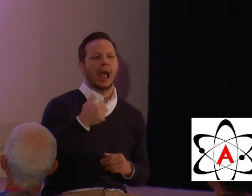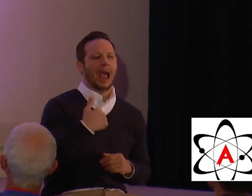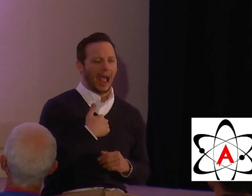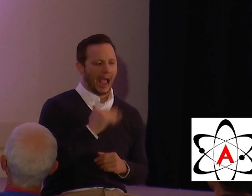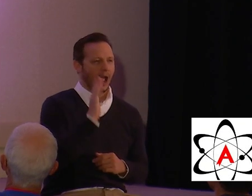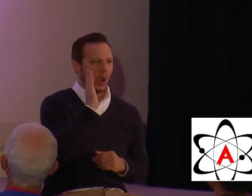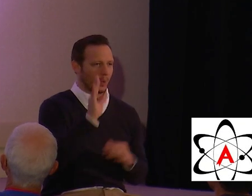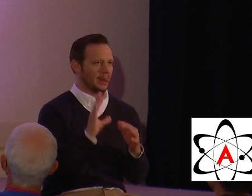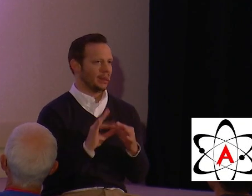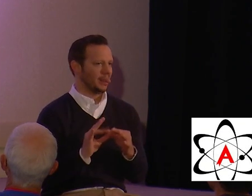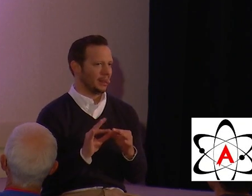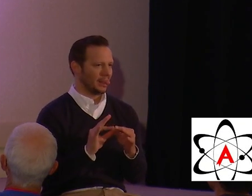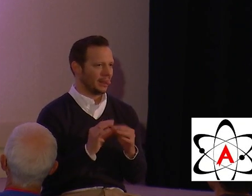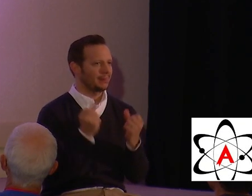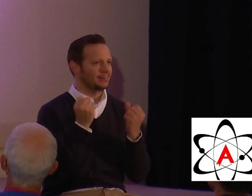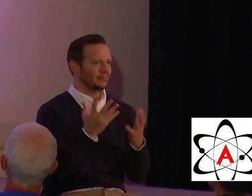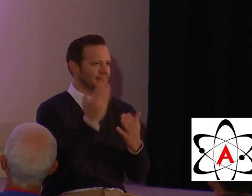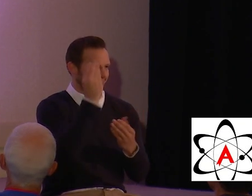informed.